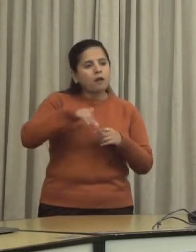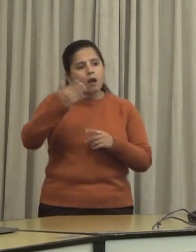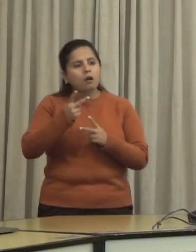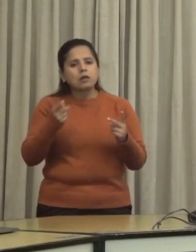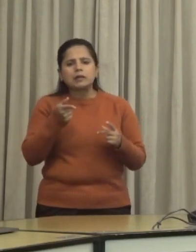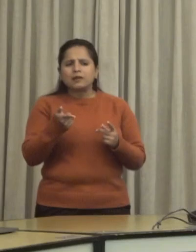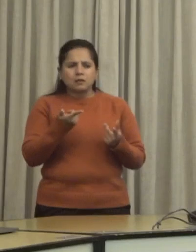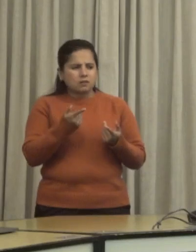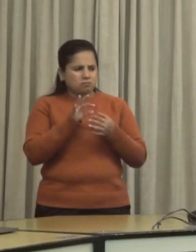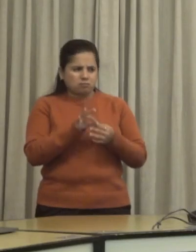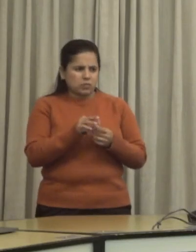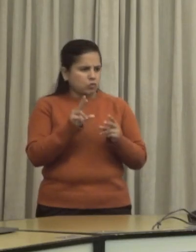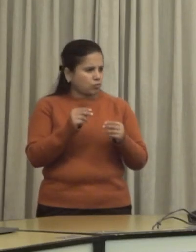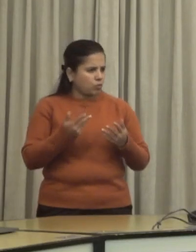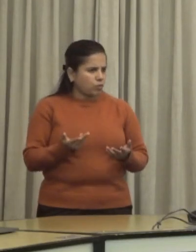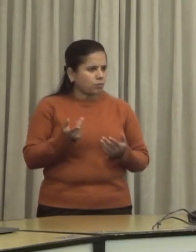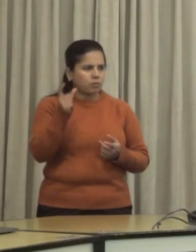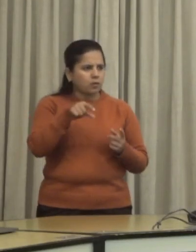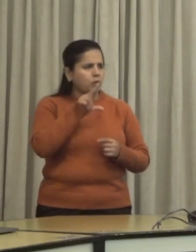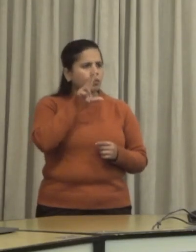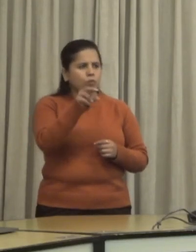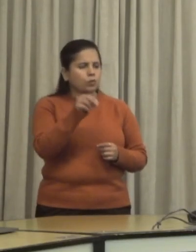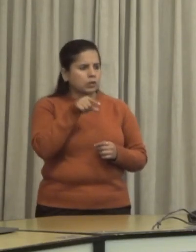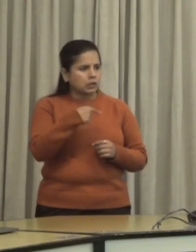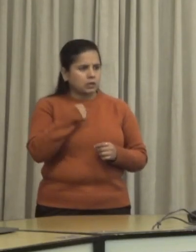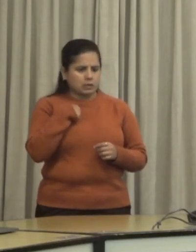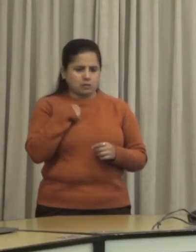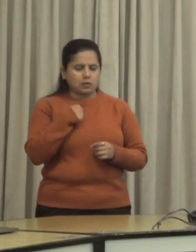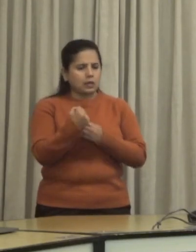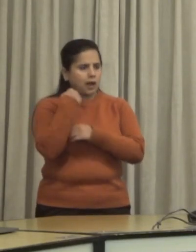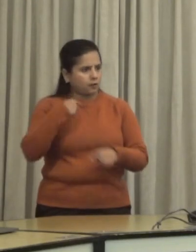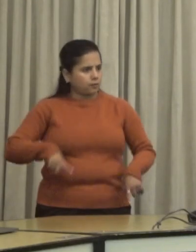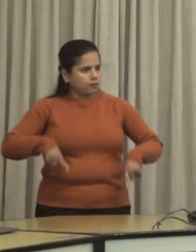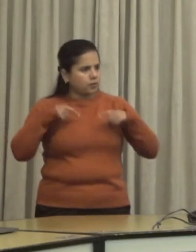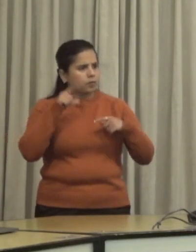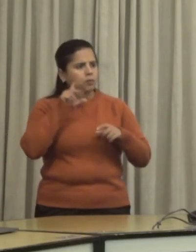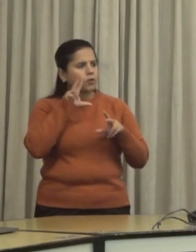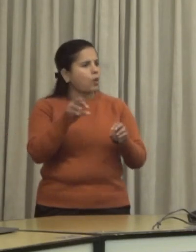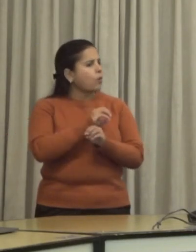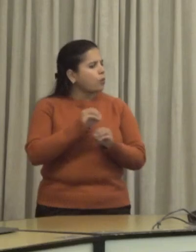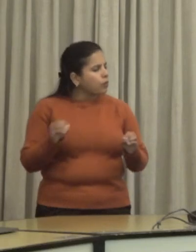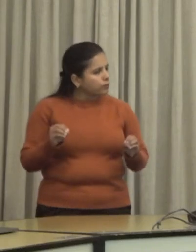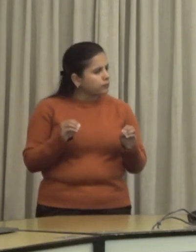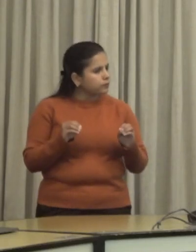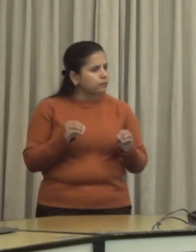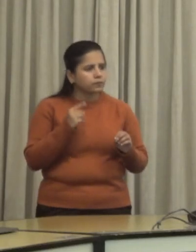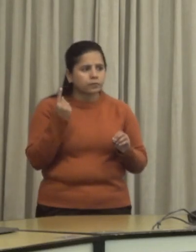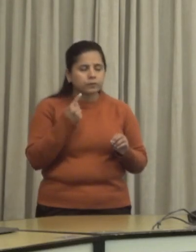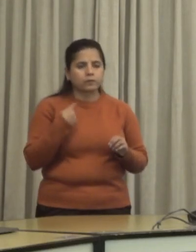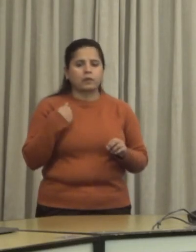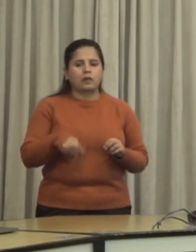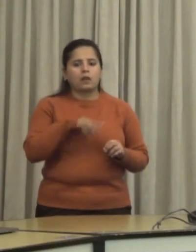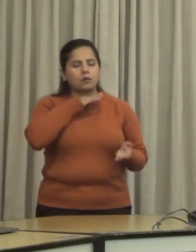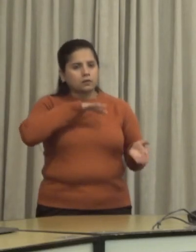is not that. Nobody is denying the right to live to anybody. Only the right to die